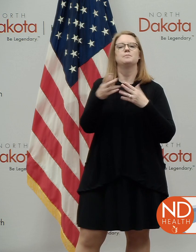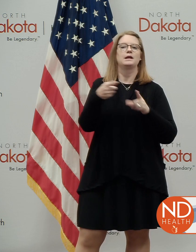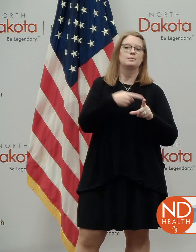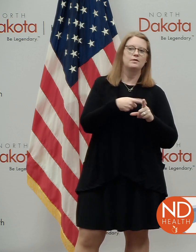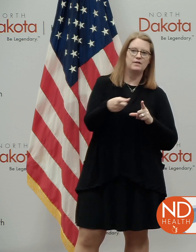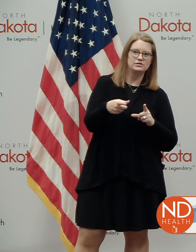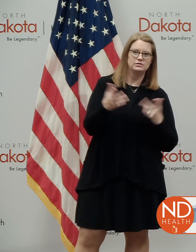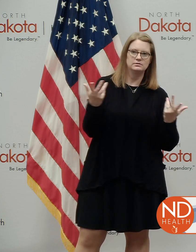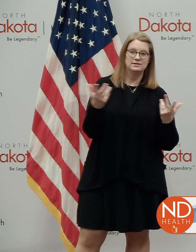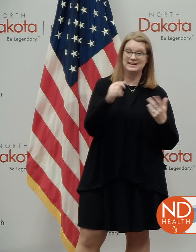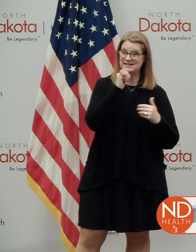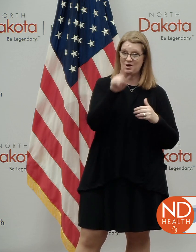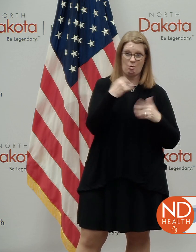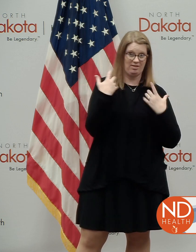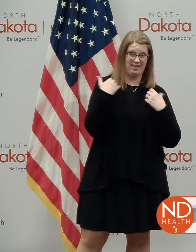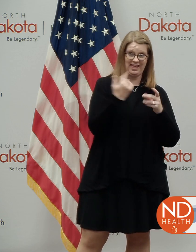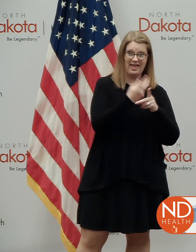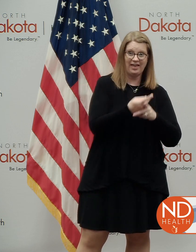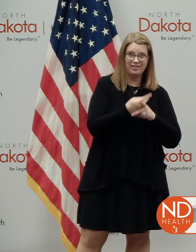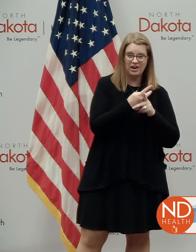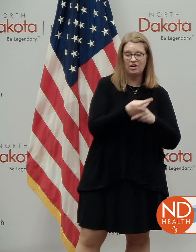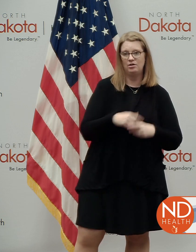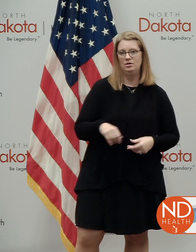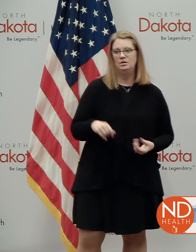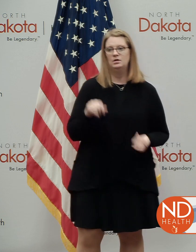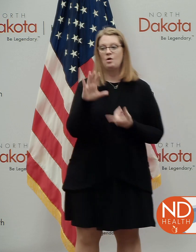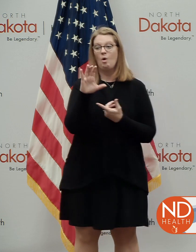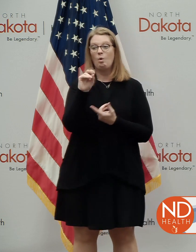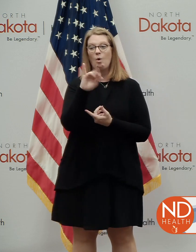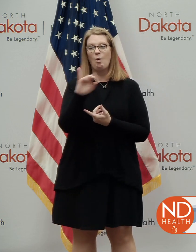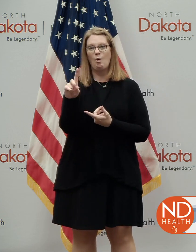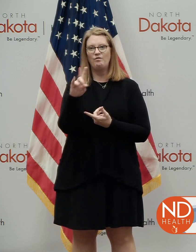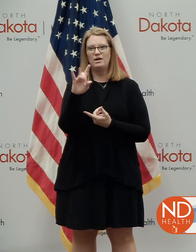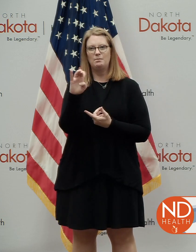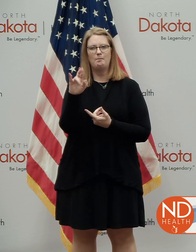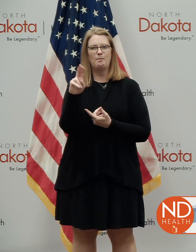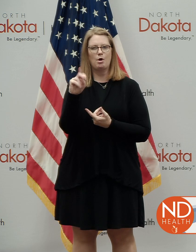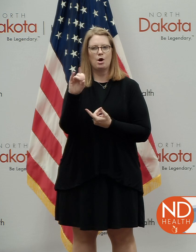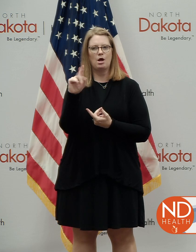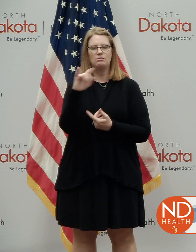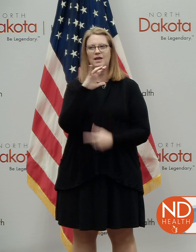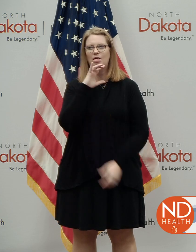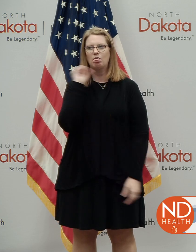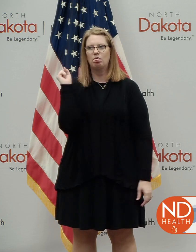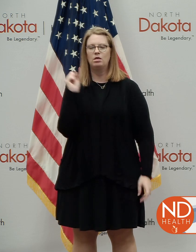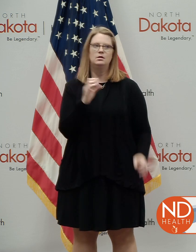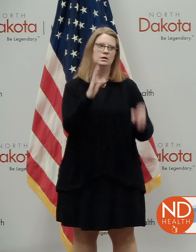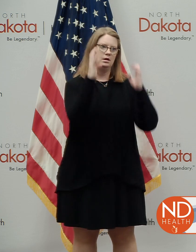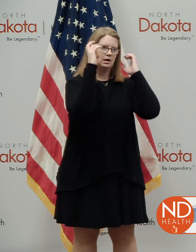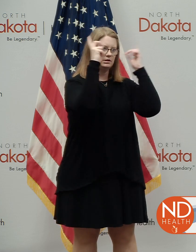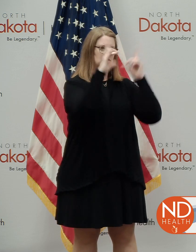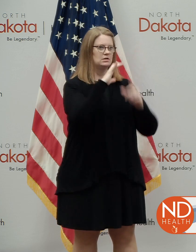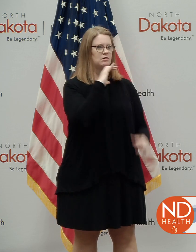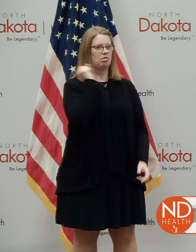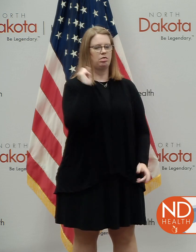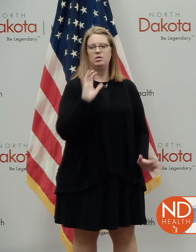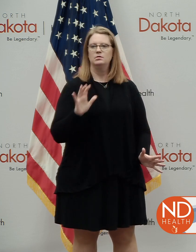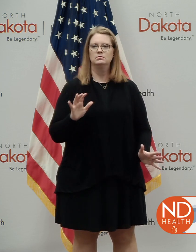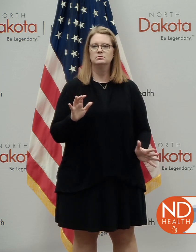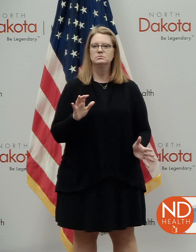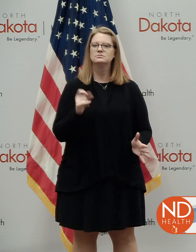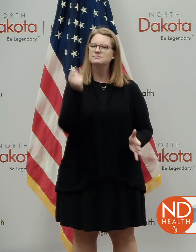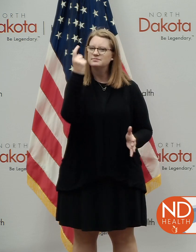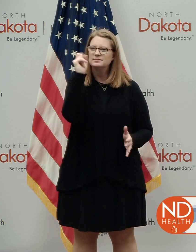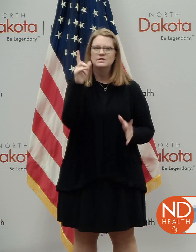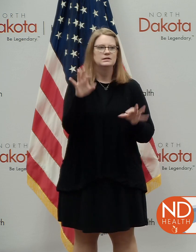is not alone in burnout. I hear COVID burnout. I hear education burnout. It's time to take care of